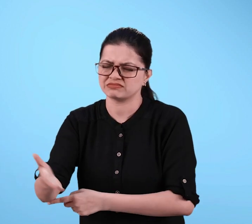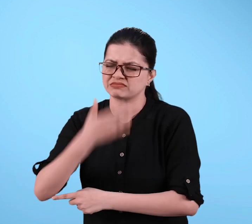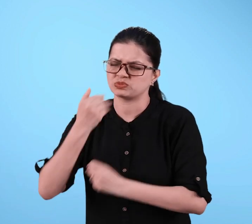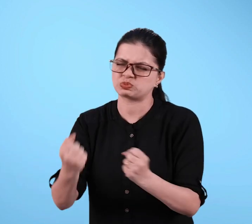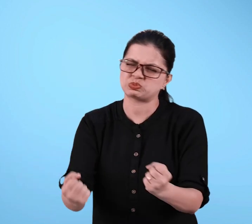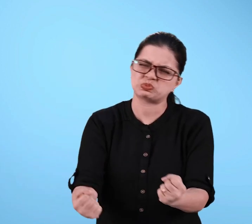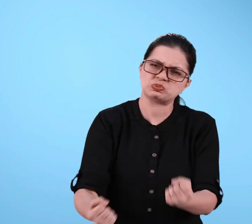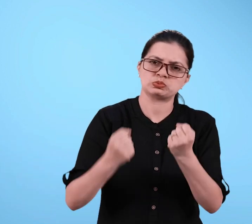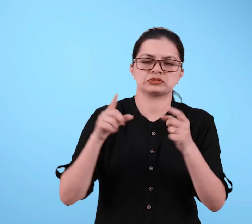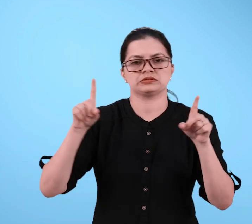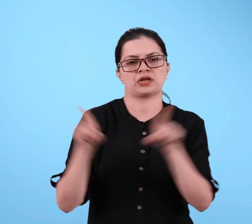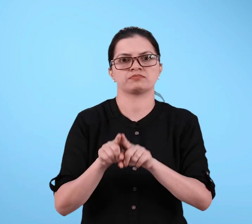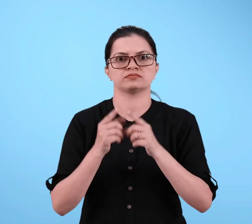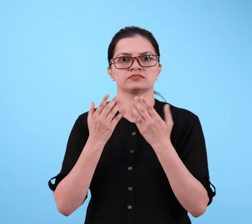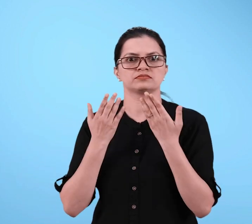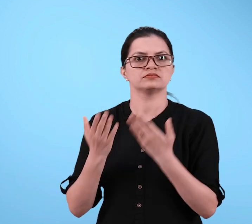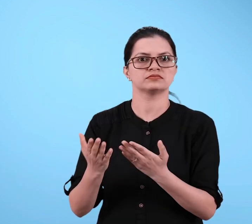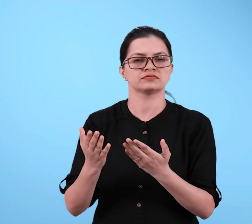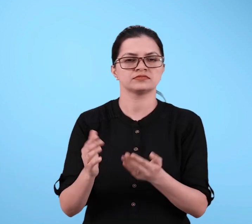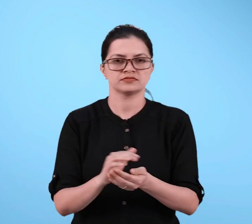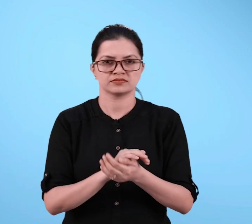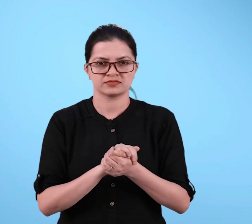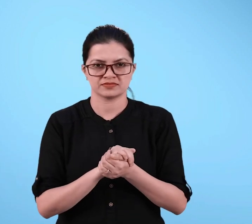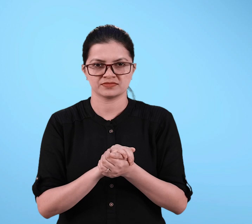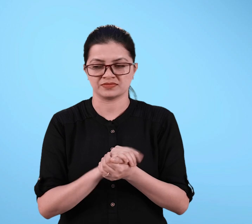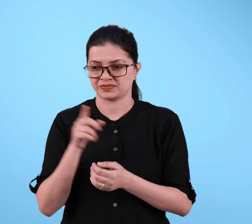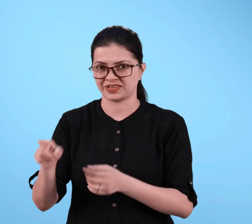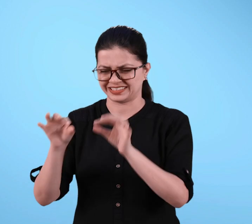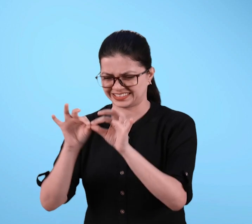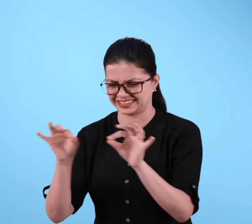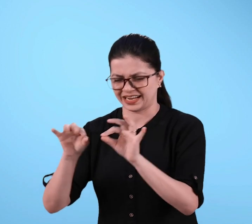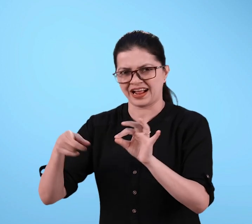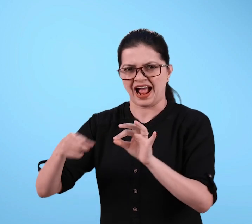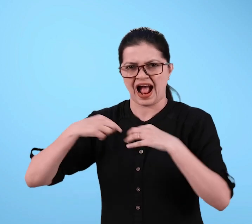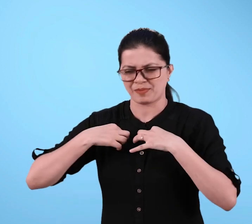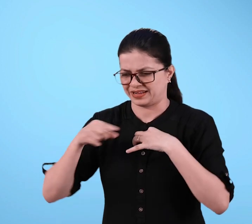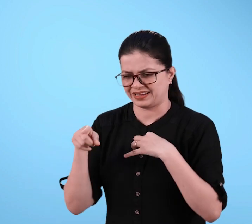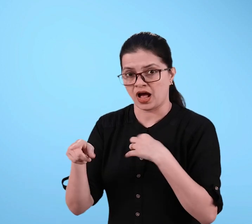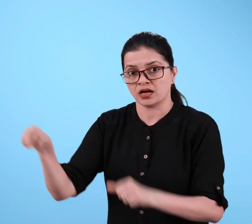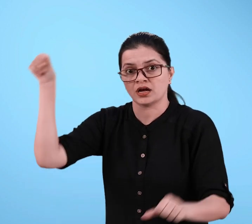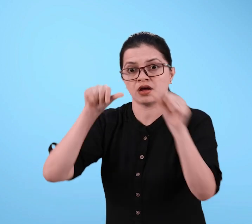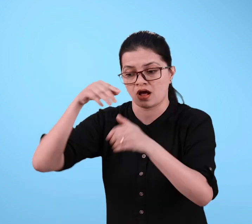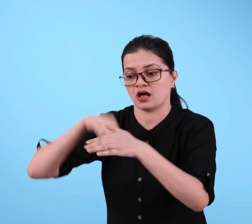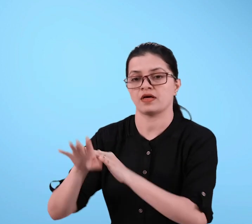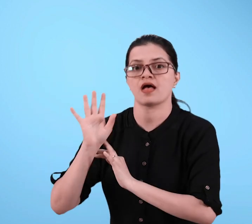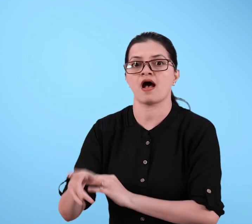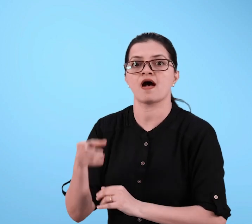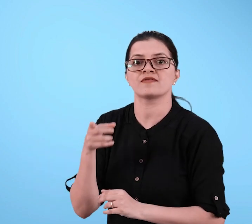Start. The synthetic yarns shrink and burn. The synthetic yarns shrink and burn. They also